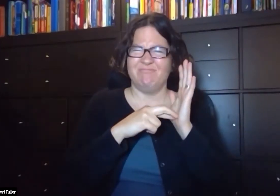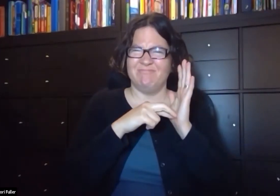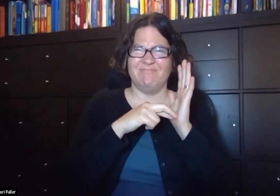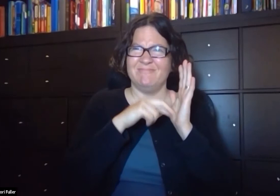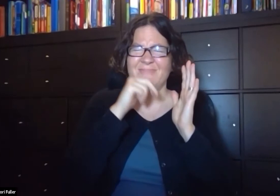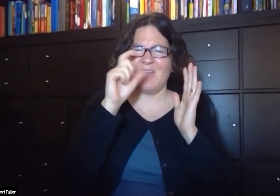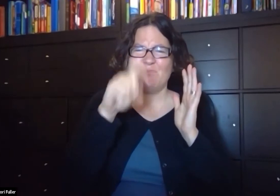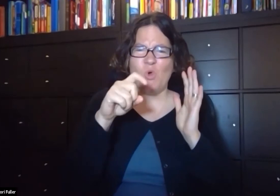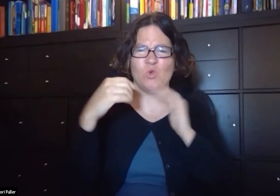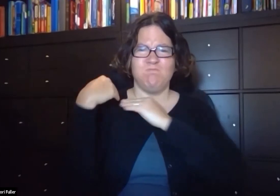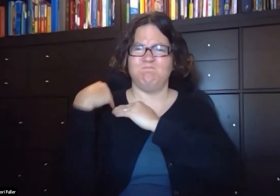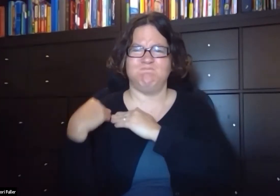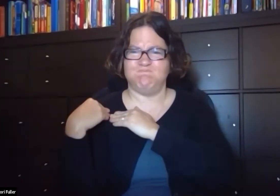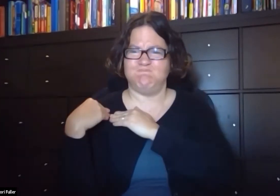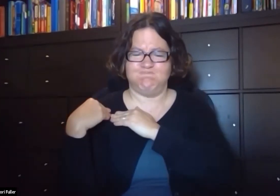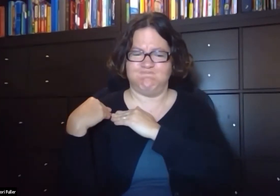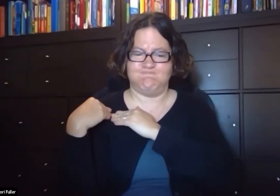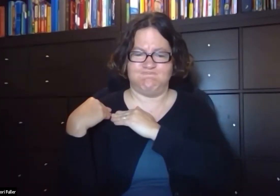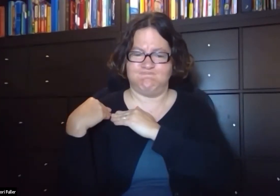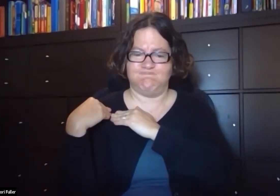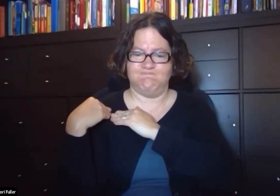that rules are not meant to be a burden.